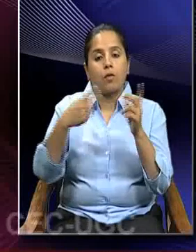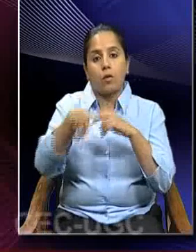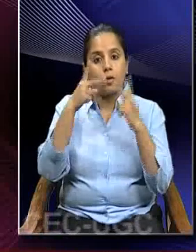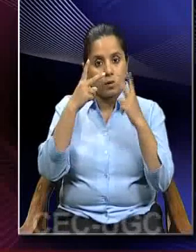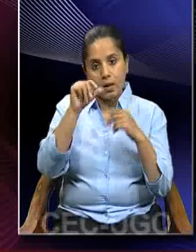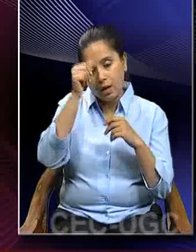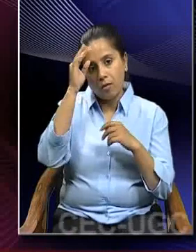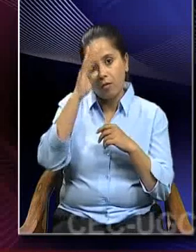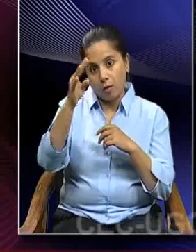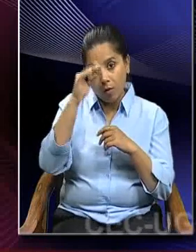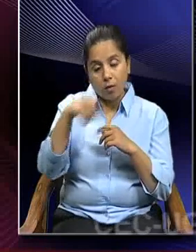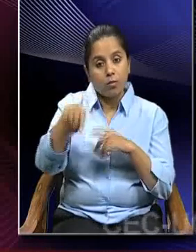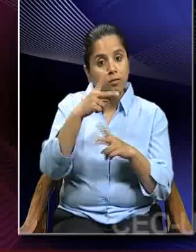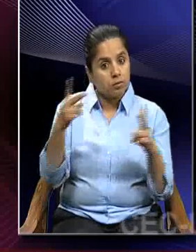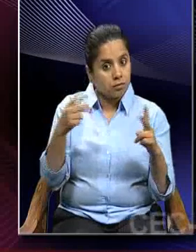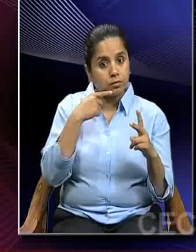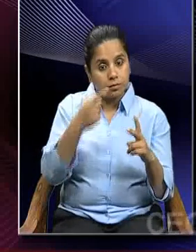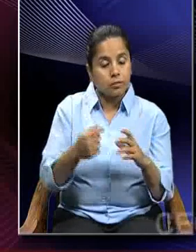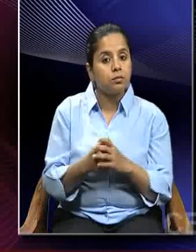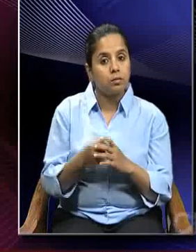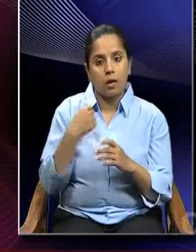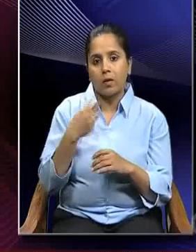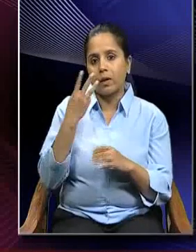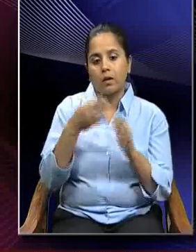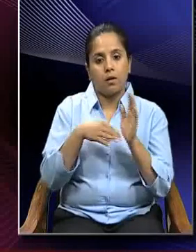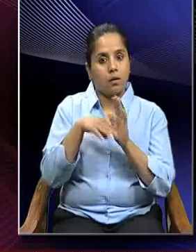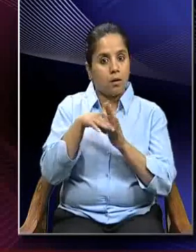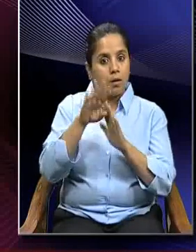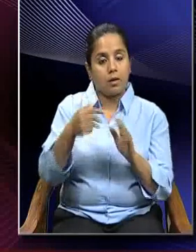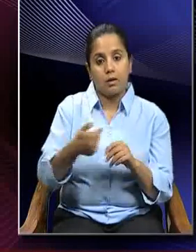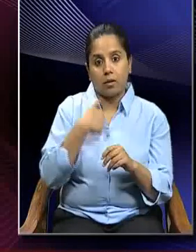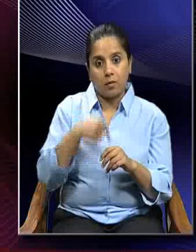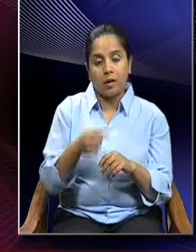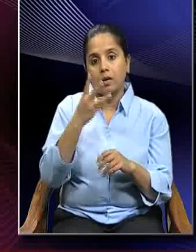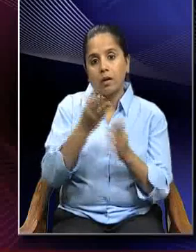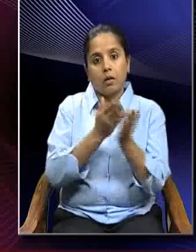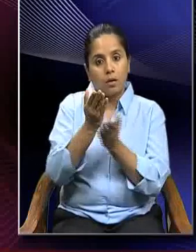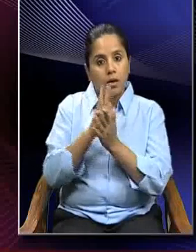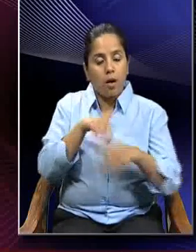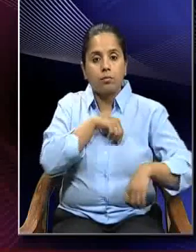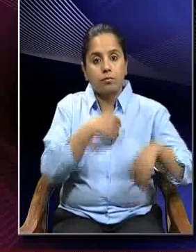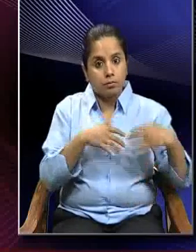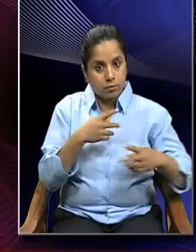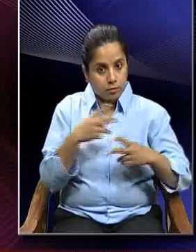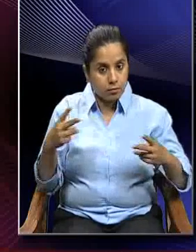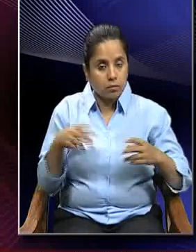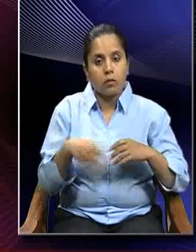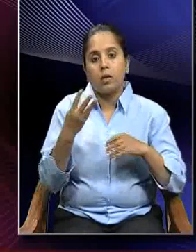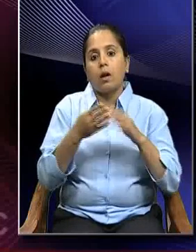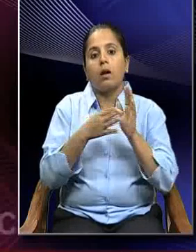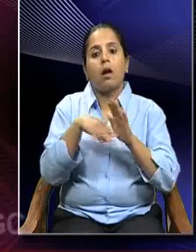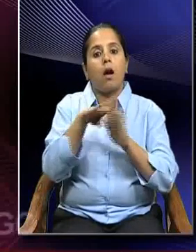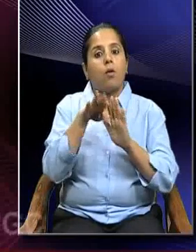Indian philosophy. And we have 3 levels of self, 3 types of struggles, 3 levels of